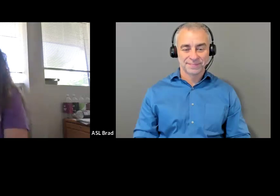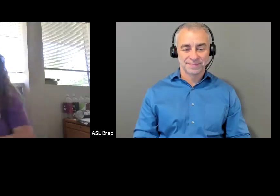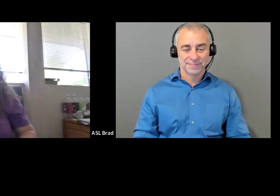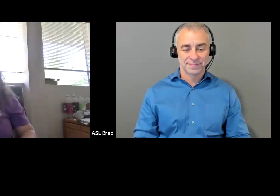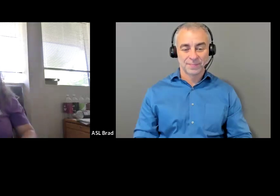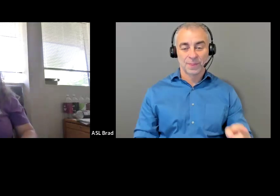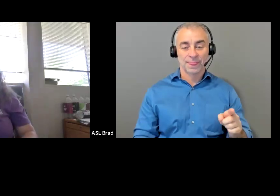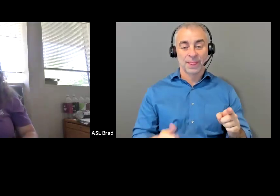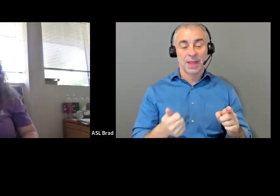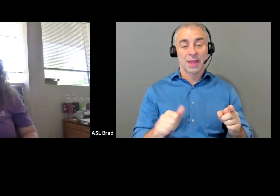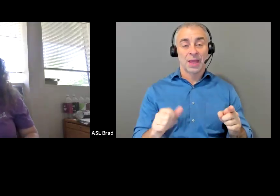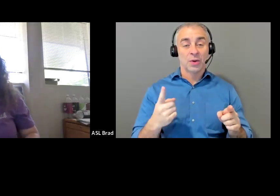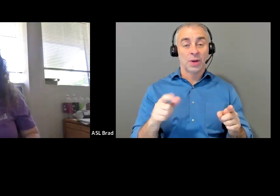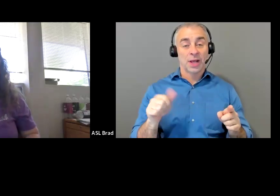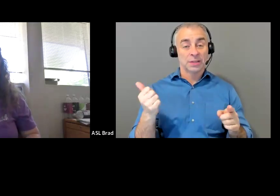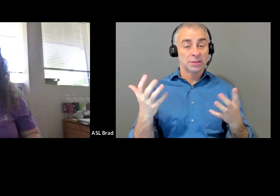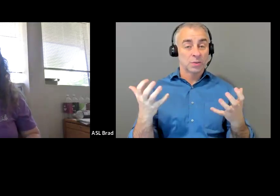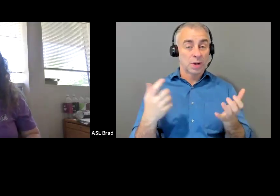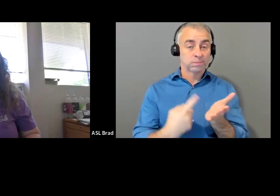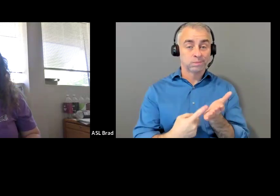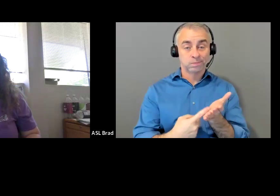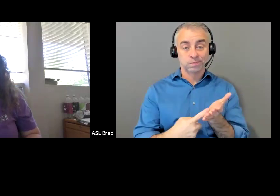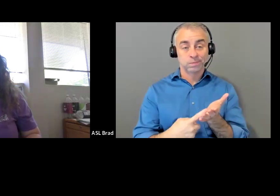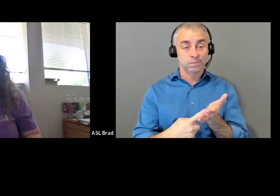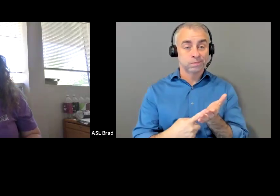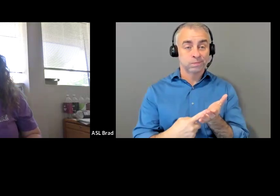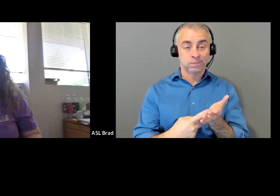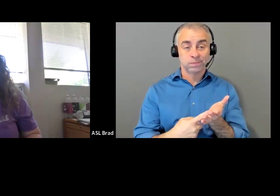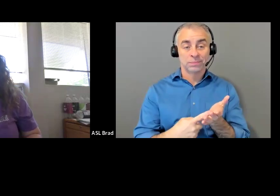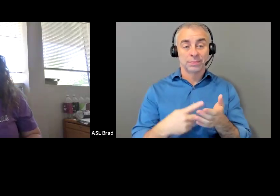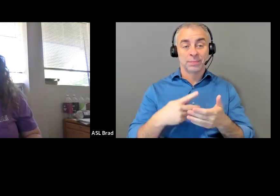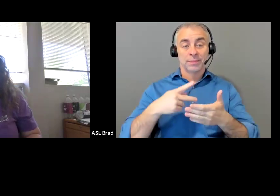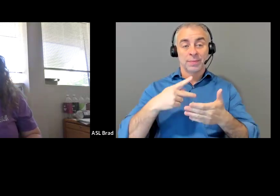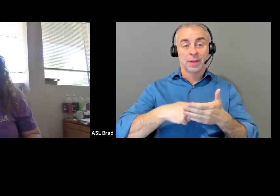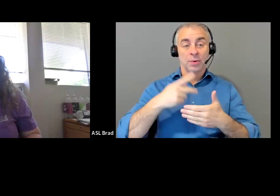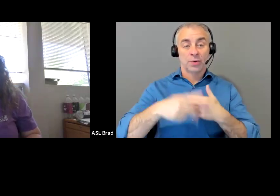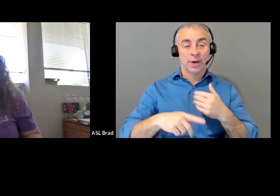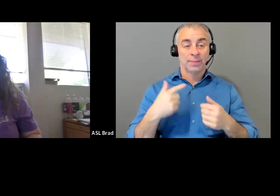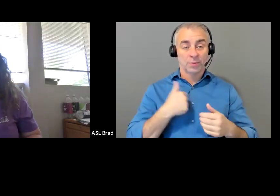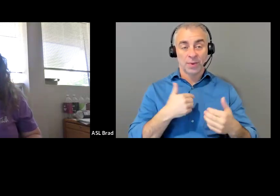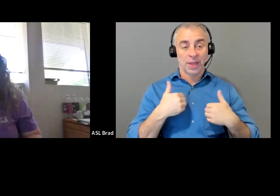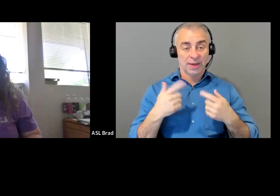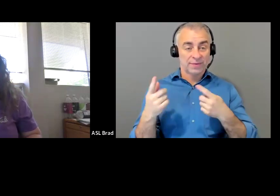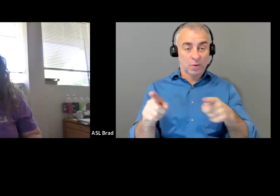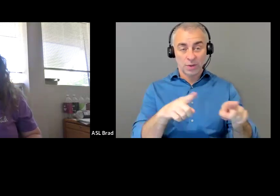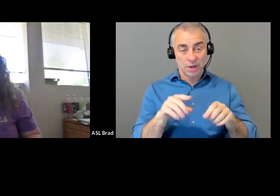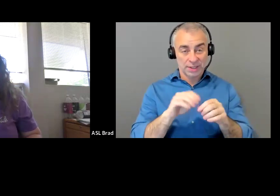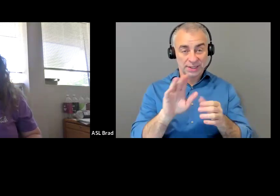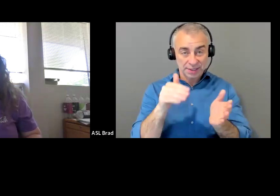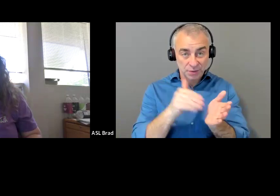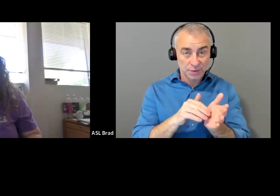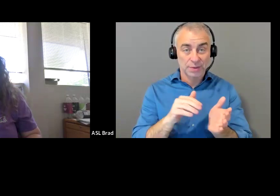Does anyone else want to talk about, programs they've got going on at their centers,